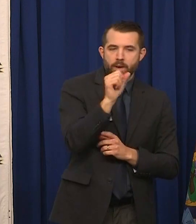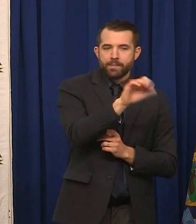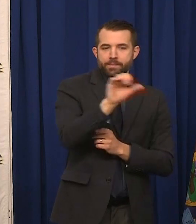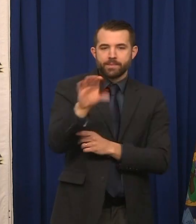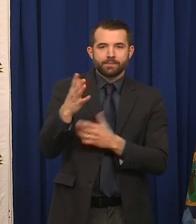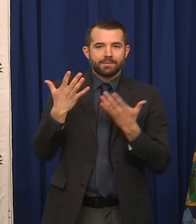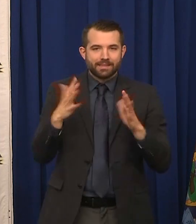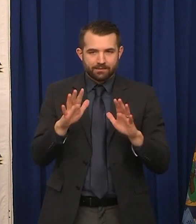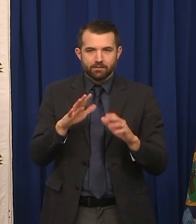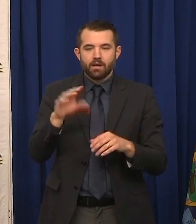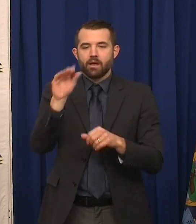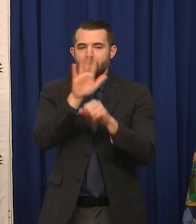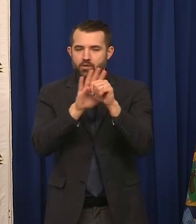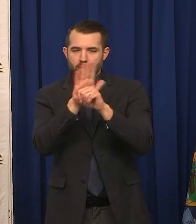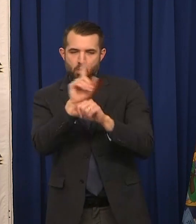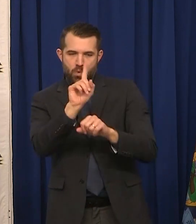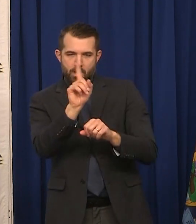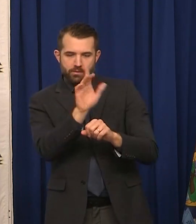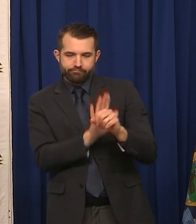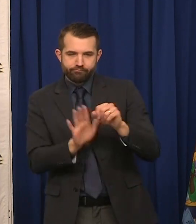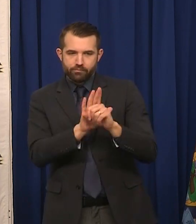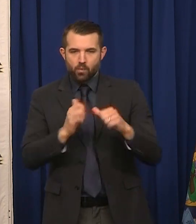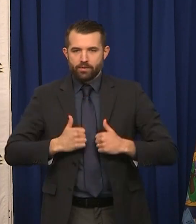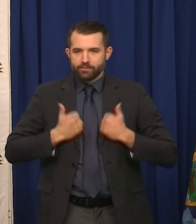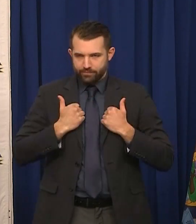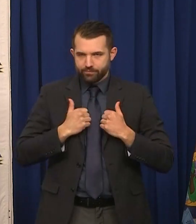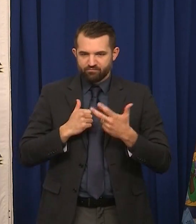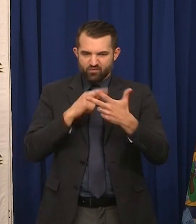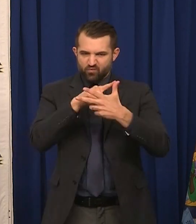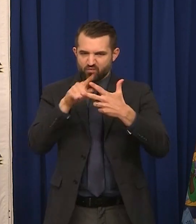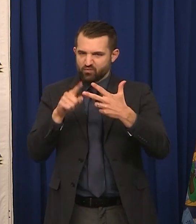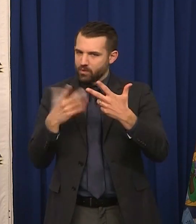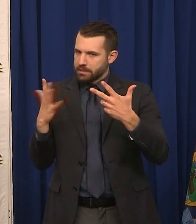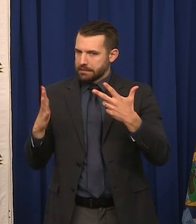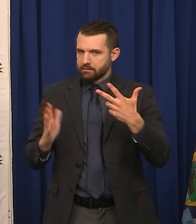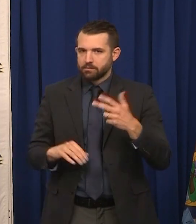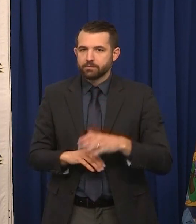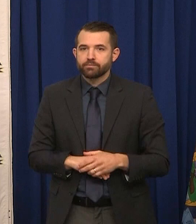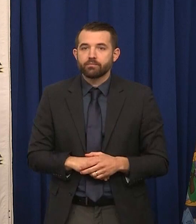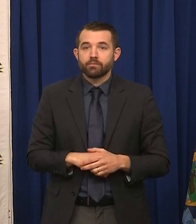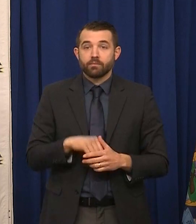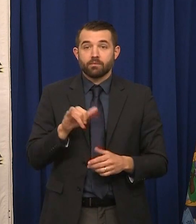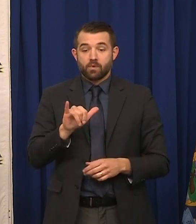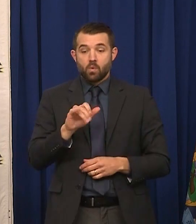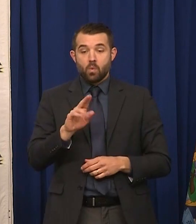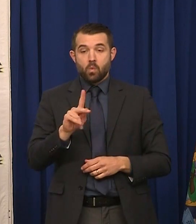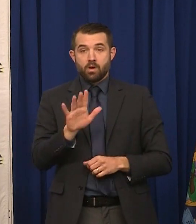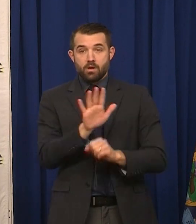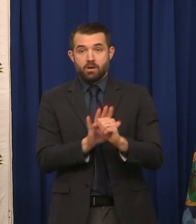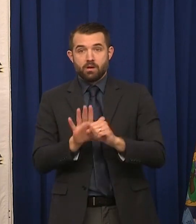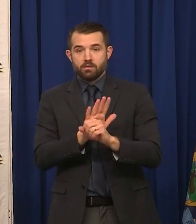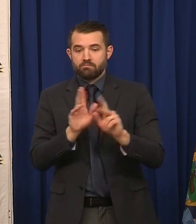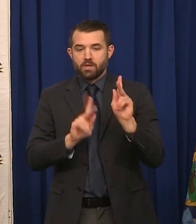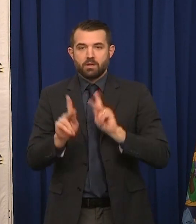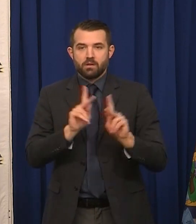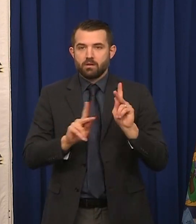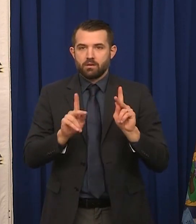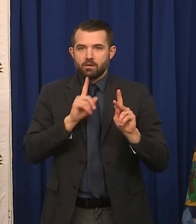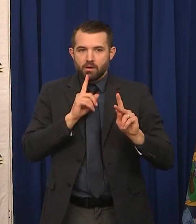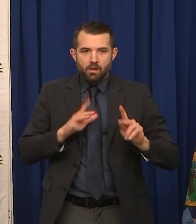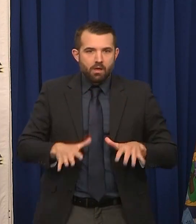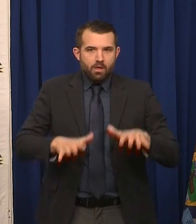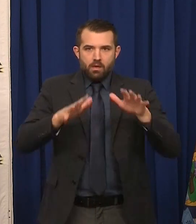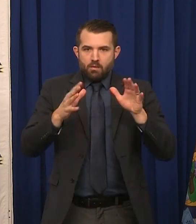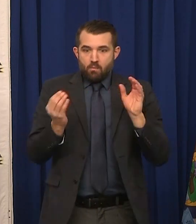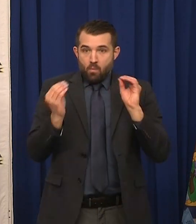residents of York County should potentially read anything into this. And at present, community